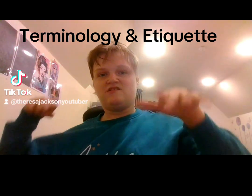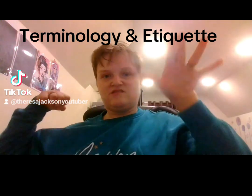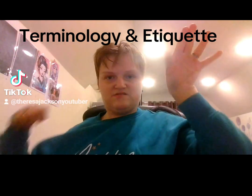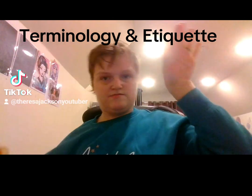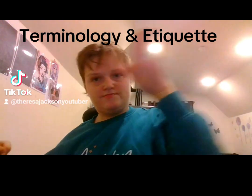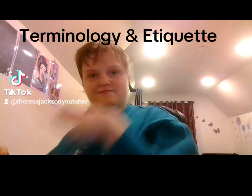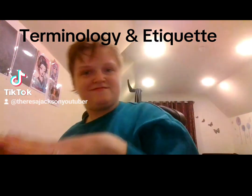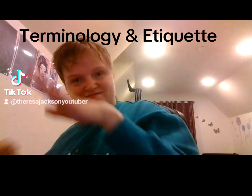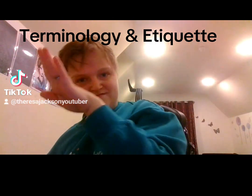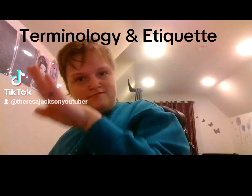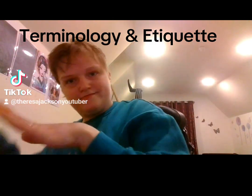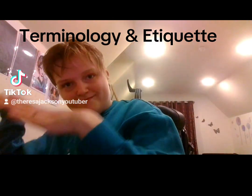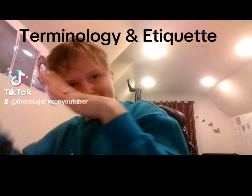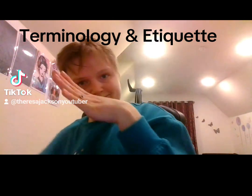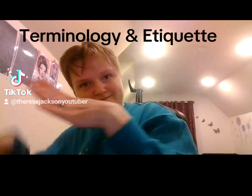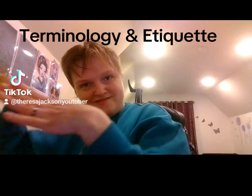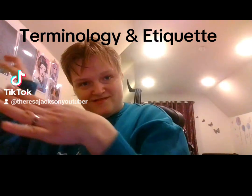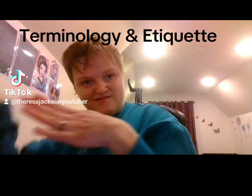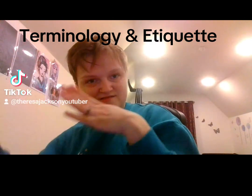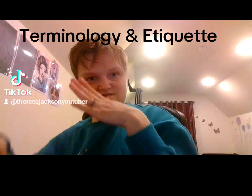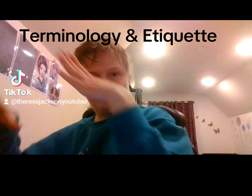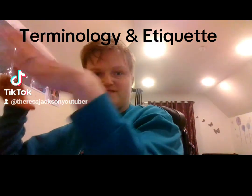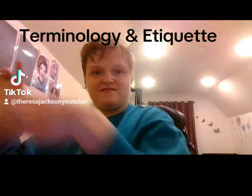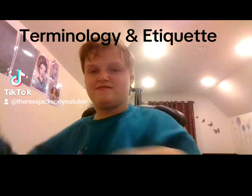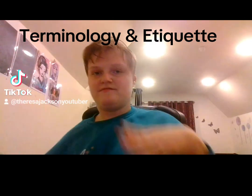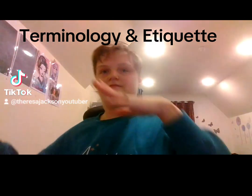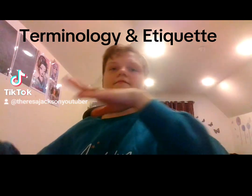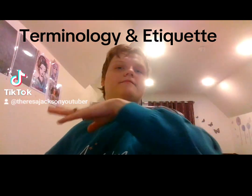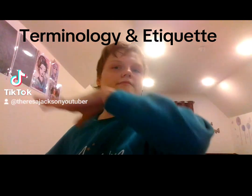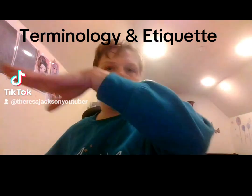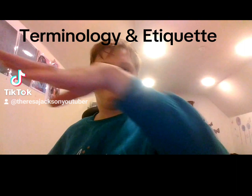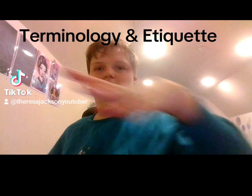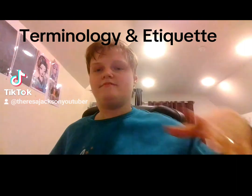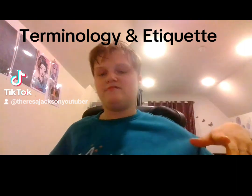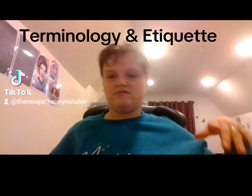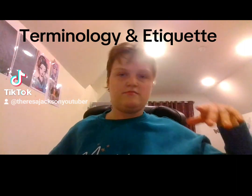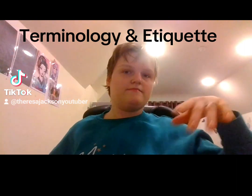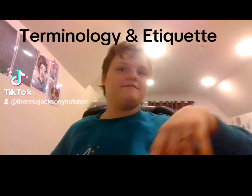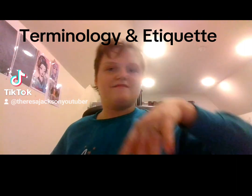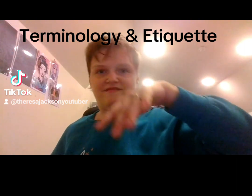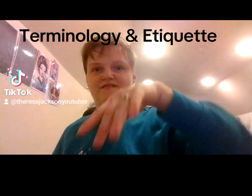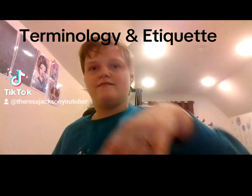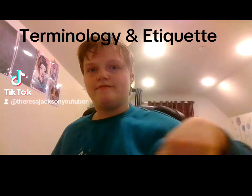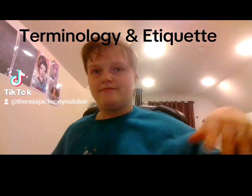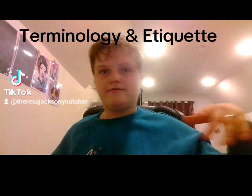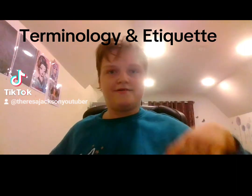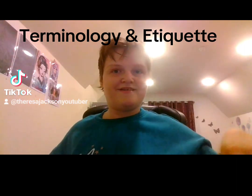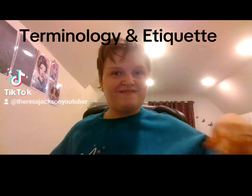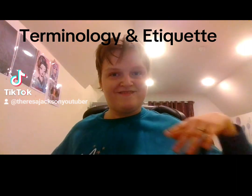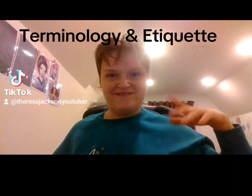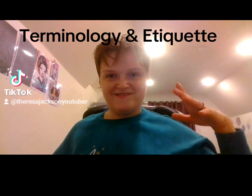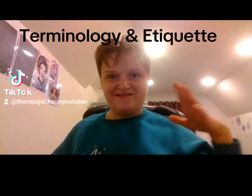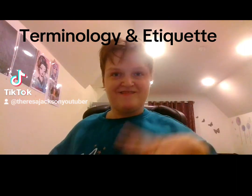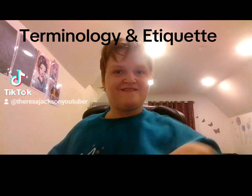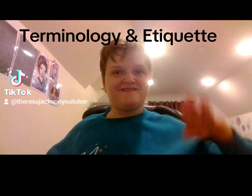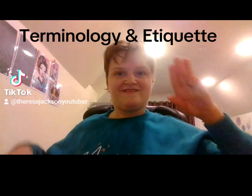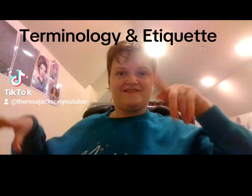navigating disability terminology and etiquette. In this video, we'll